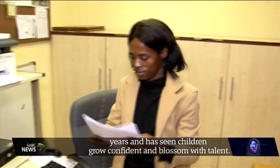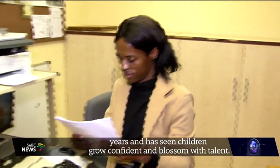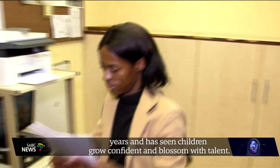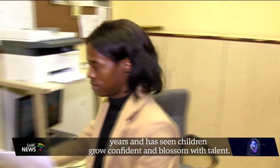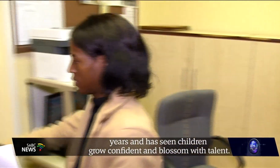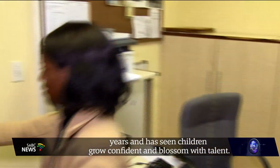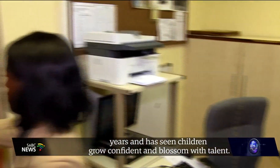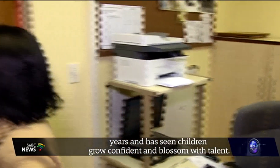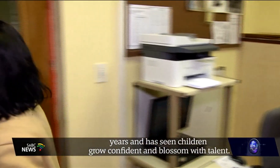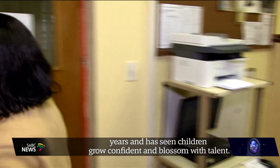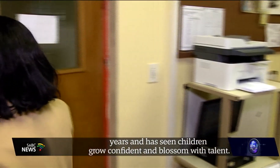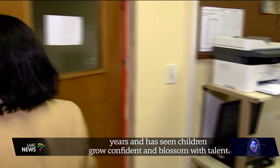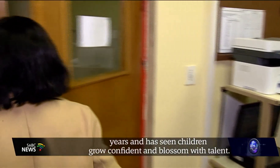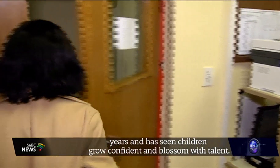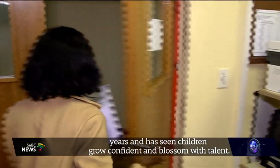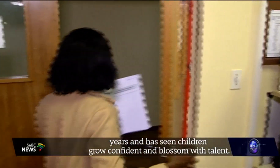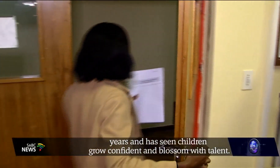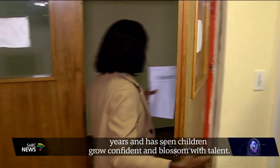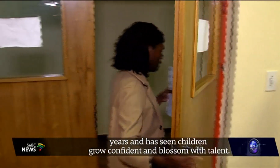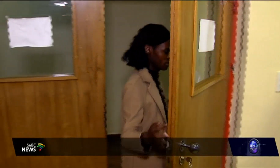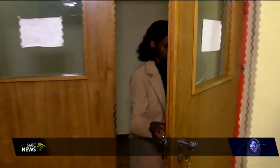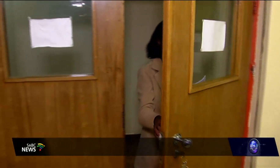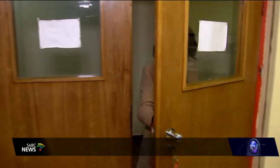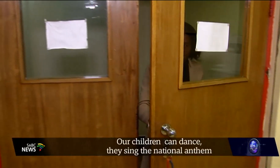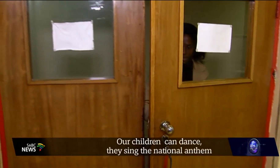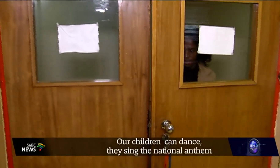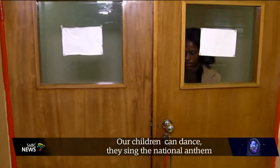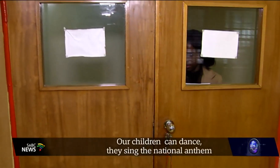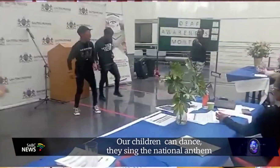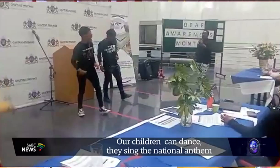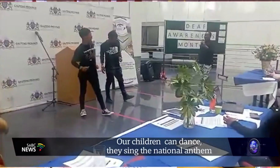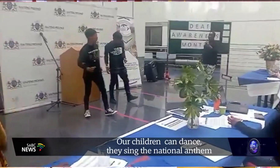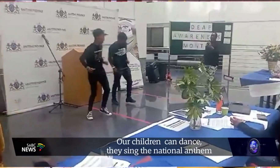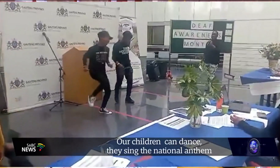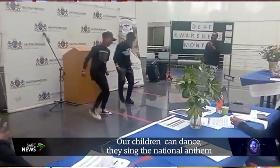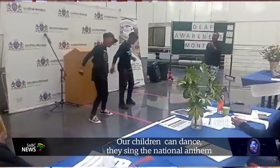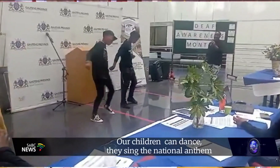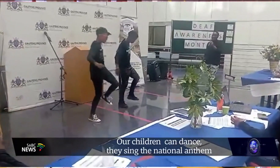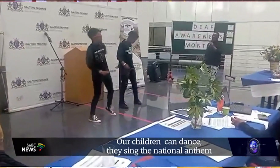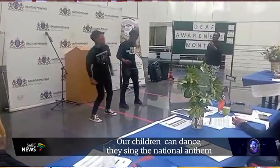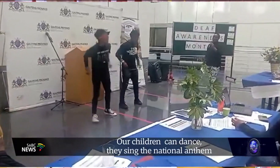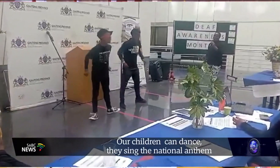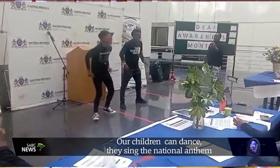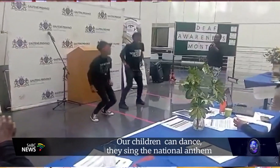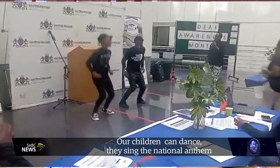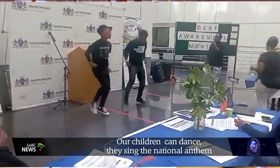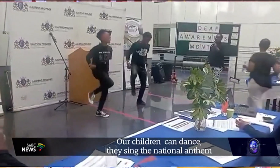itshepa mme ba sebedisa talente tsa bona. Abantwana bethu, they can dance. We